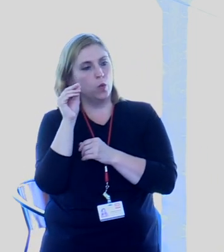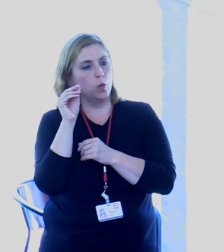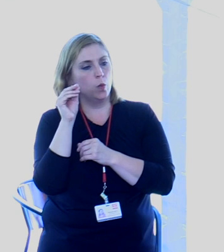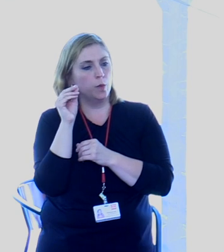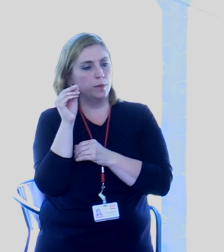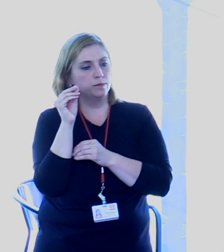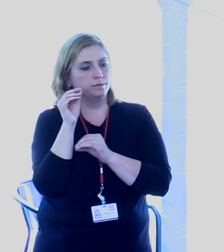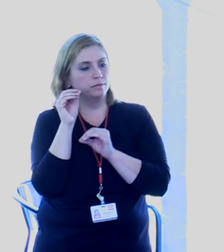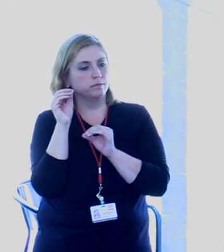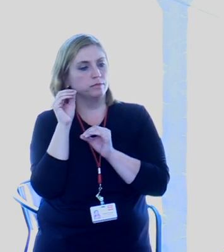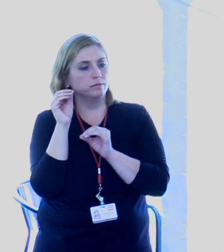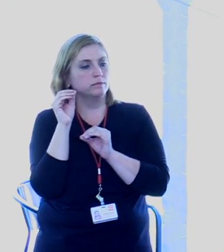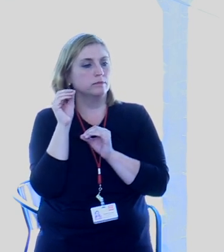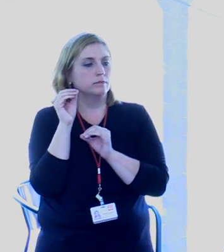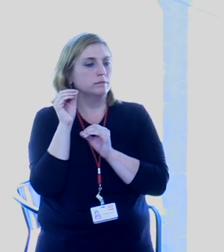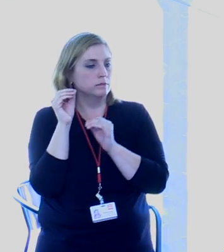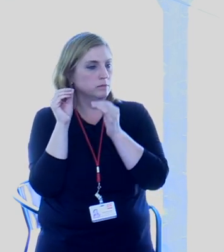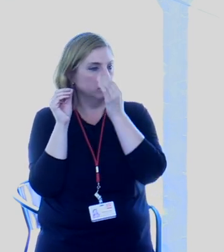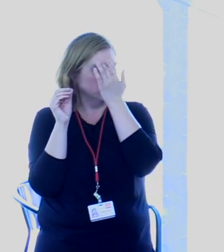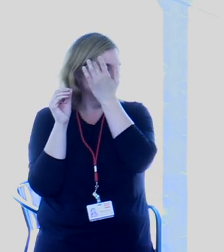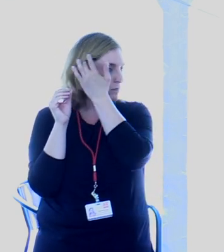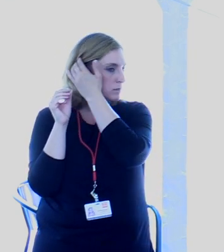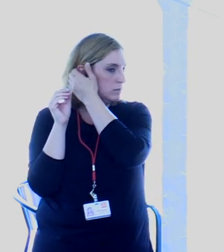is it to be had in the land of the living.